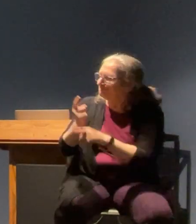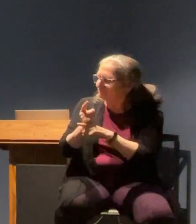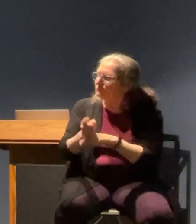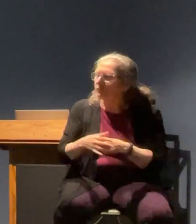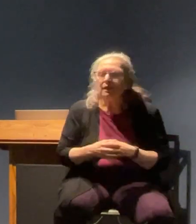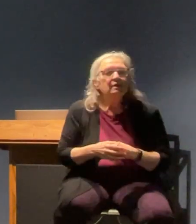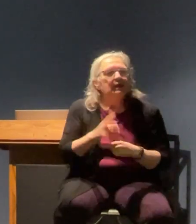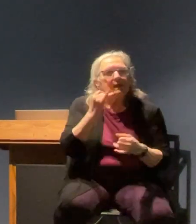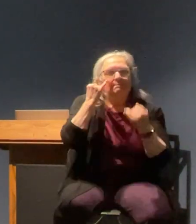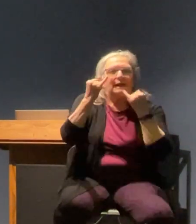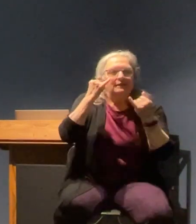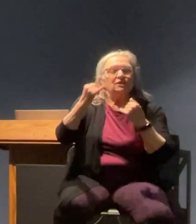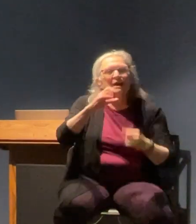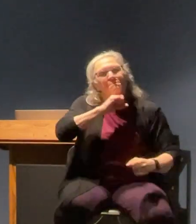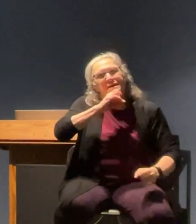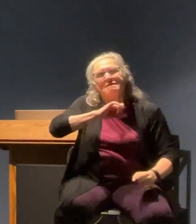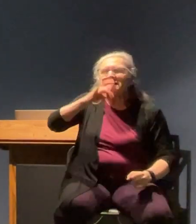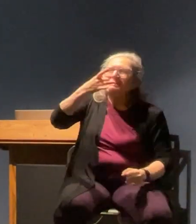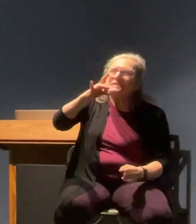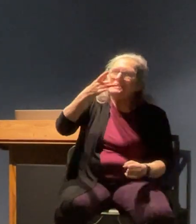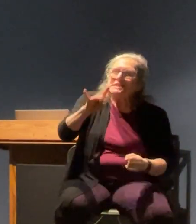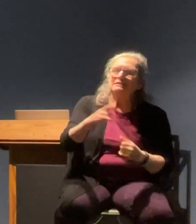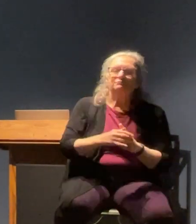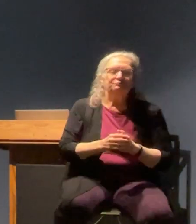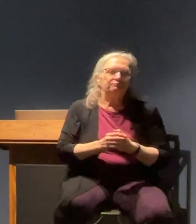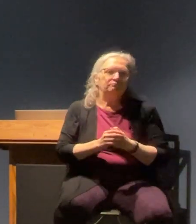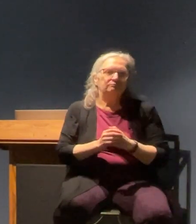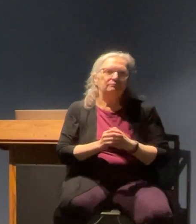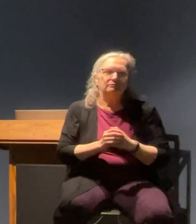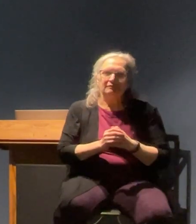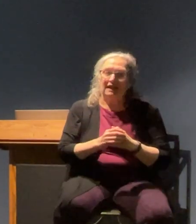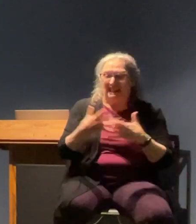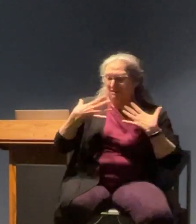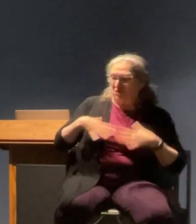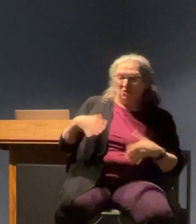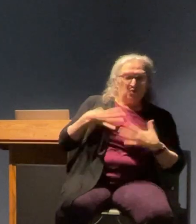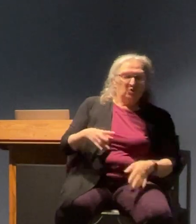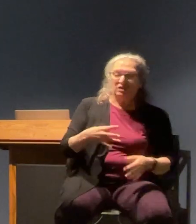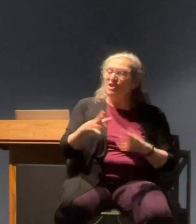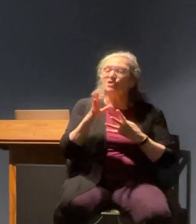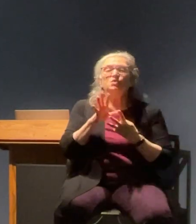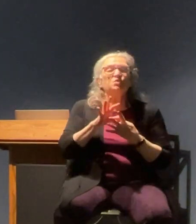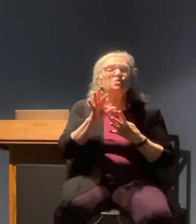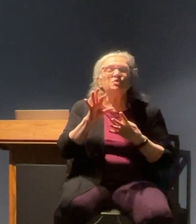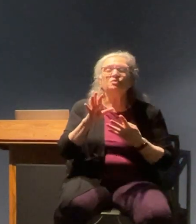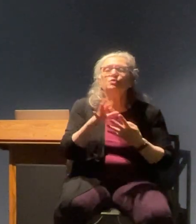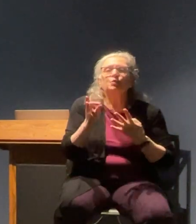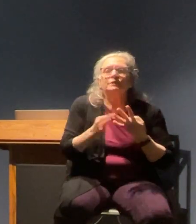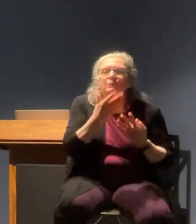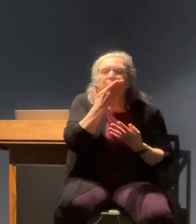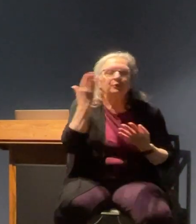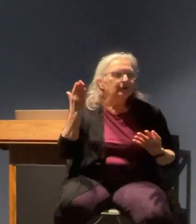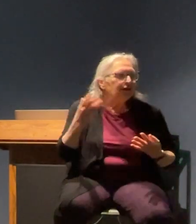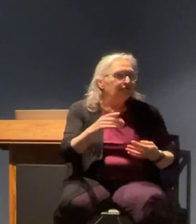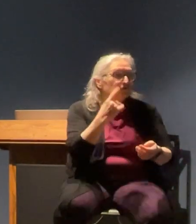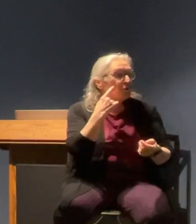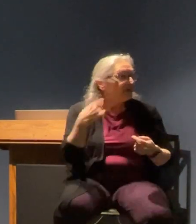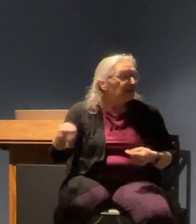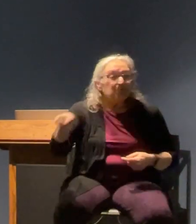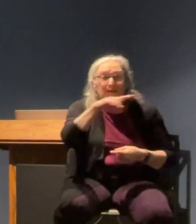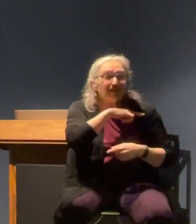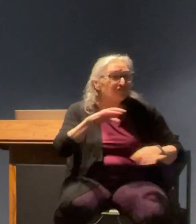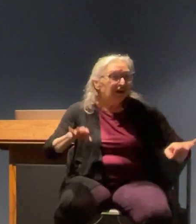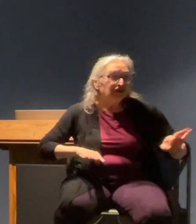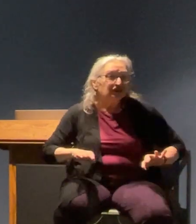going through that process. I'm 18 years old, right? And this is what I have to wear. I have no choice. Choice is really important when we think about the value of